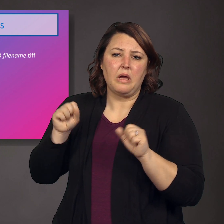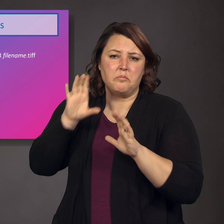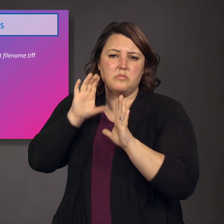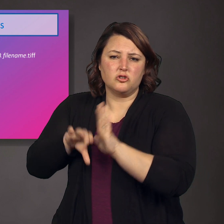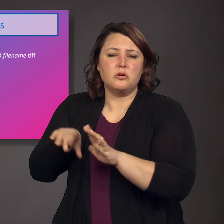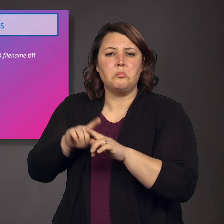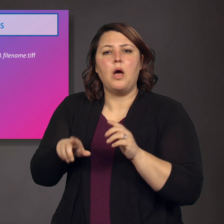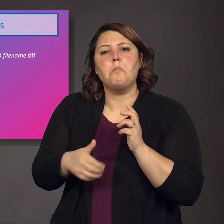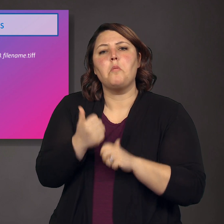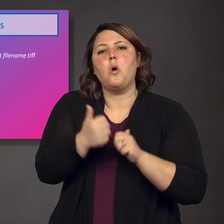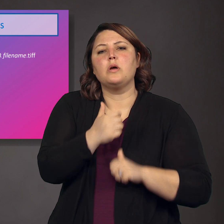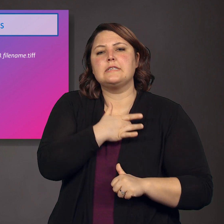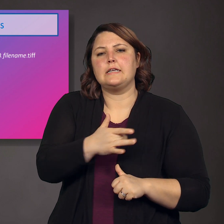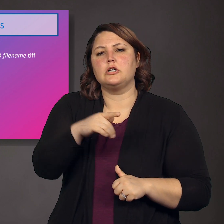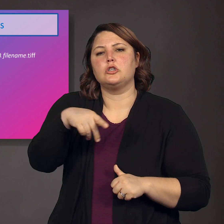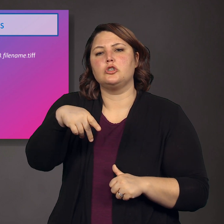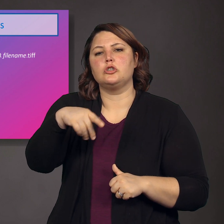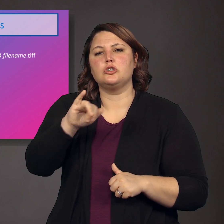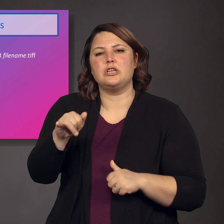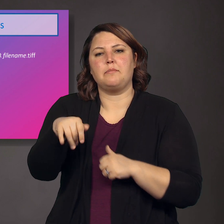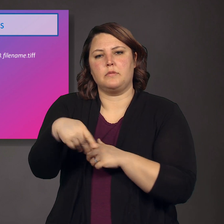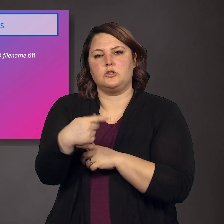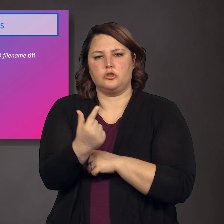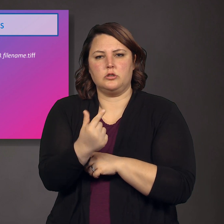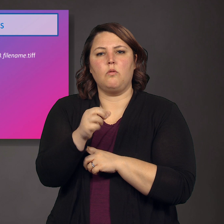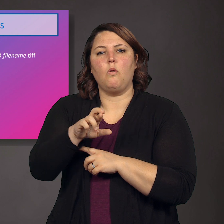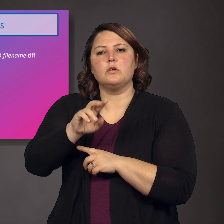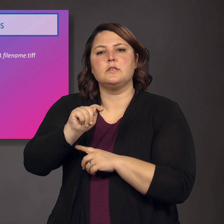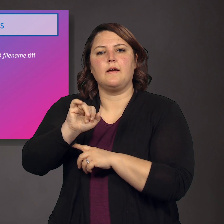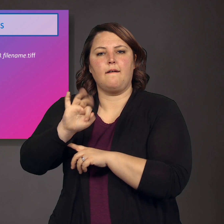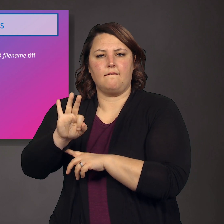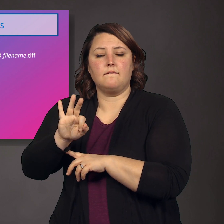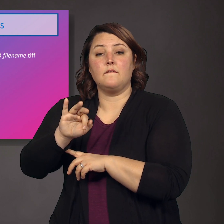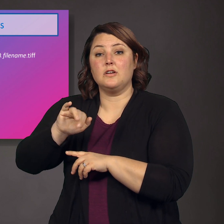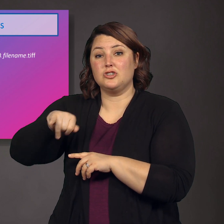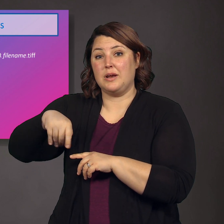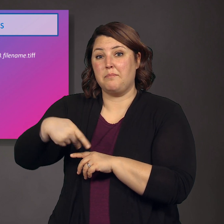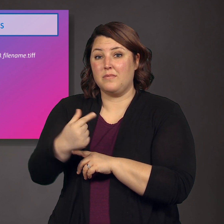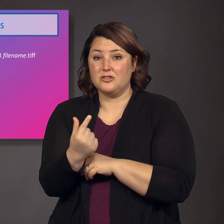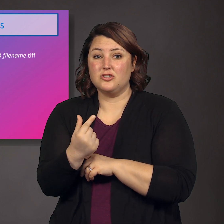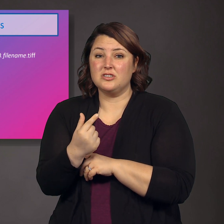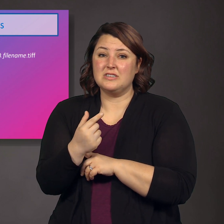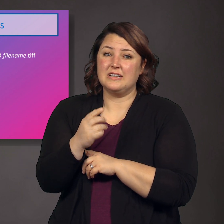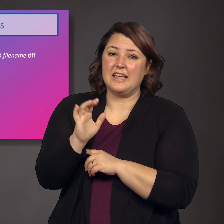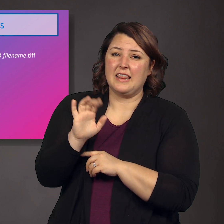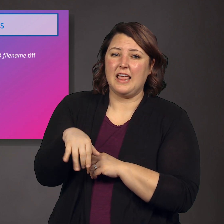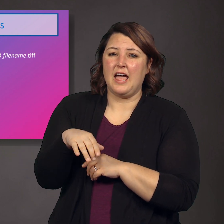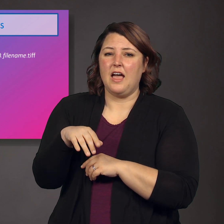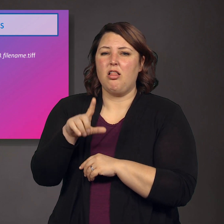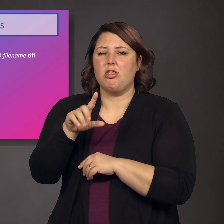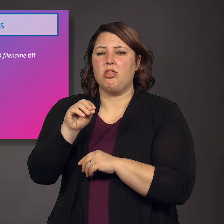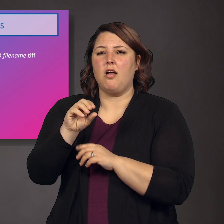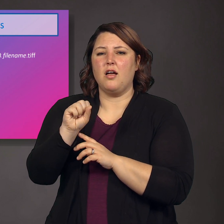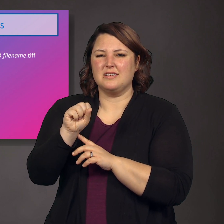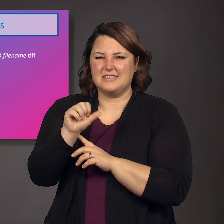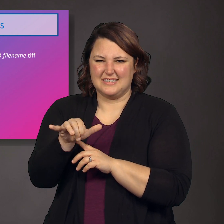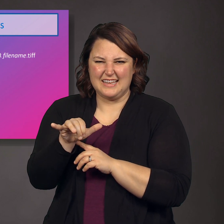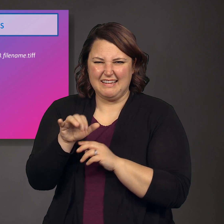scanners will scan to JPEG or TIFF. JPEG is lossy, i.e. every time you edit it you will lose